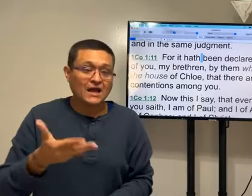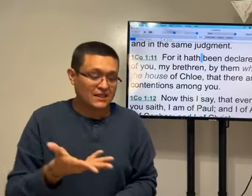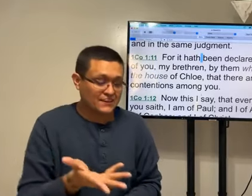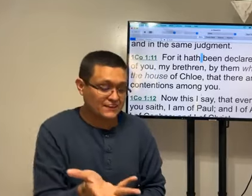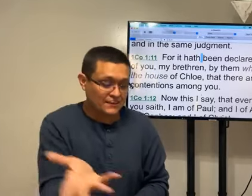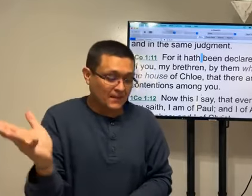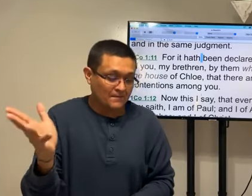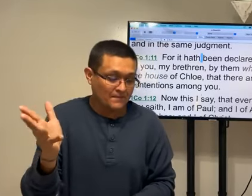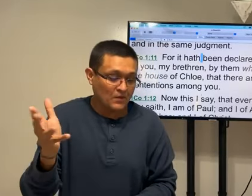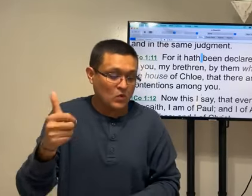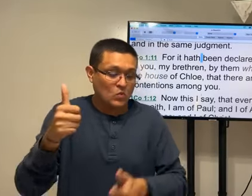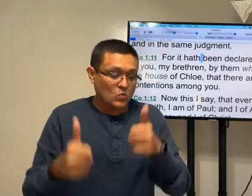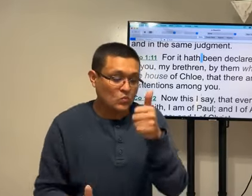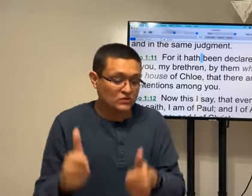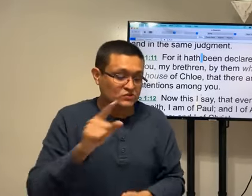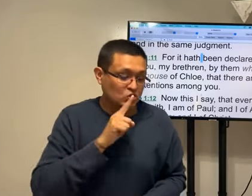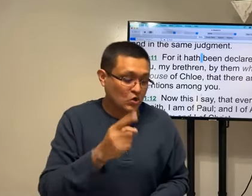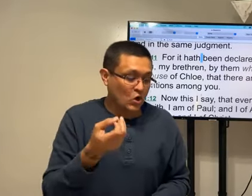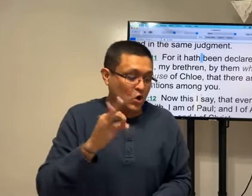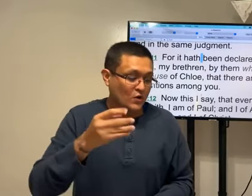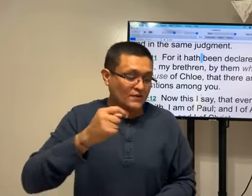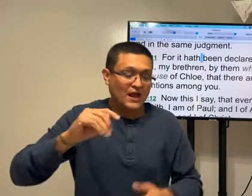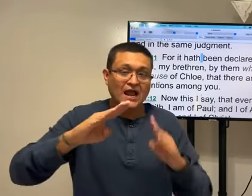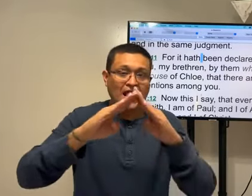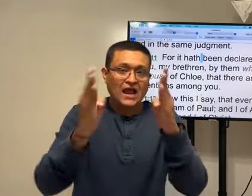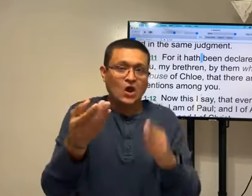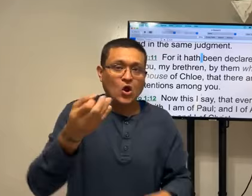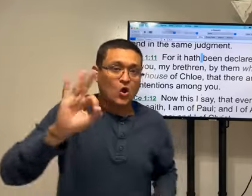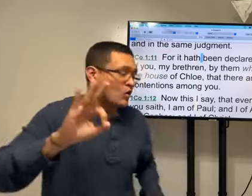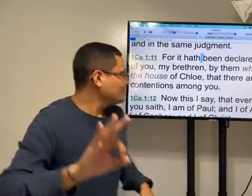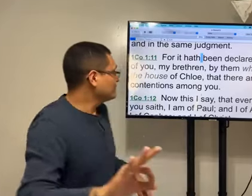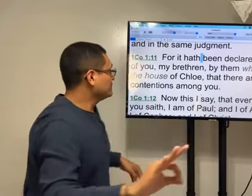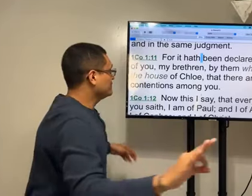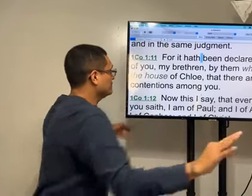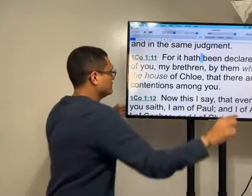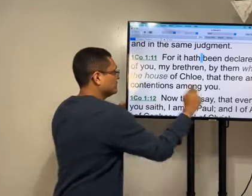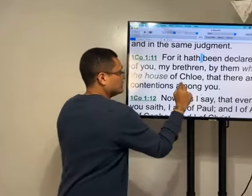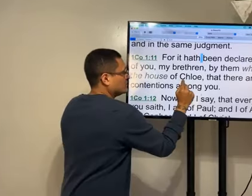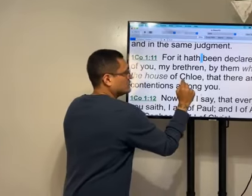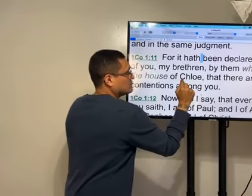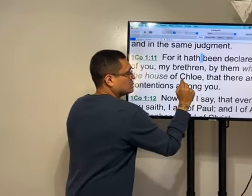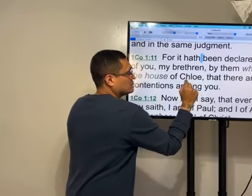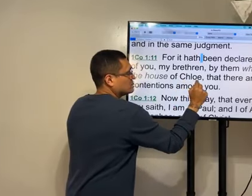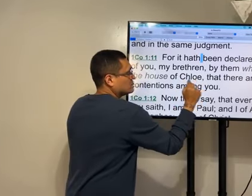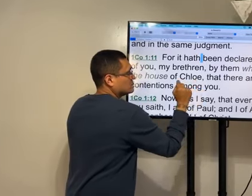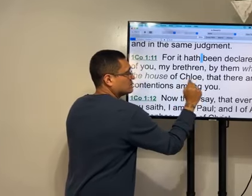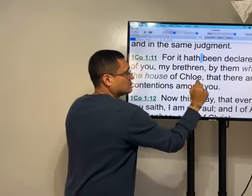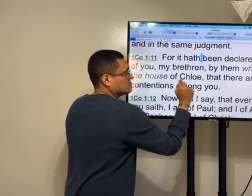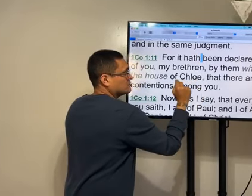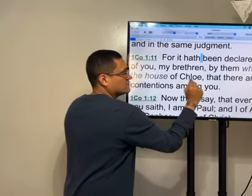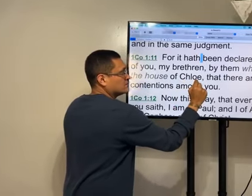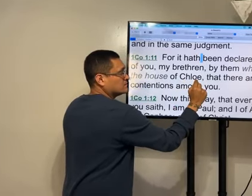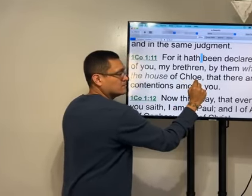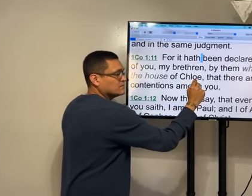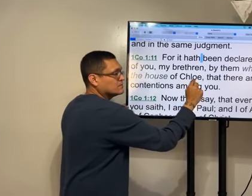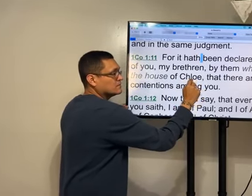of you, my brethren, by them which are of the house of Chloe,